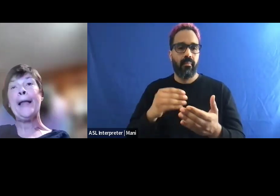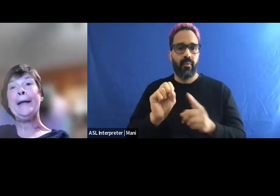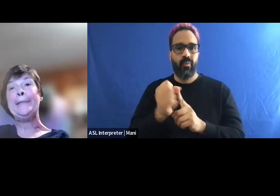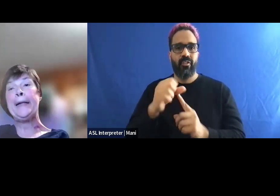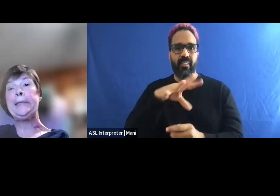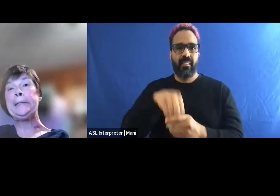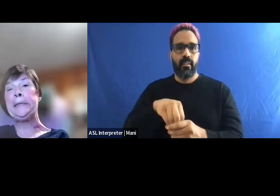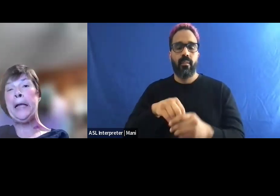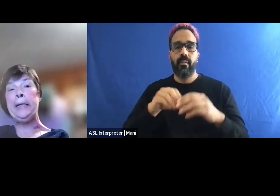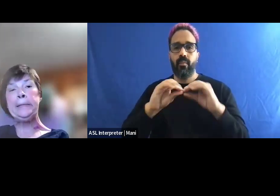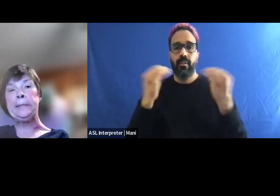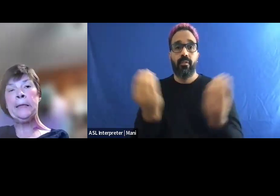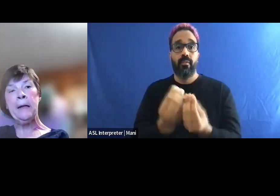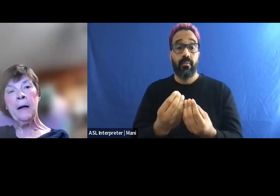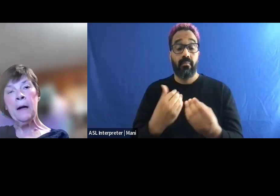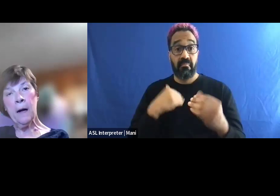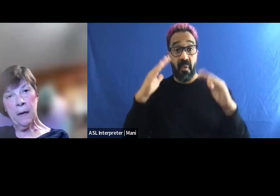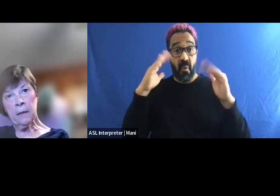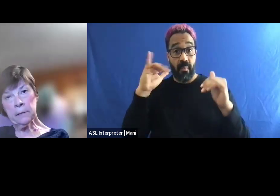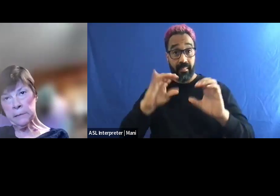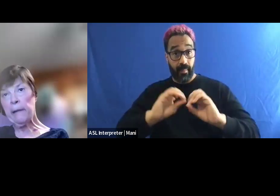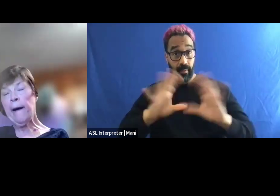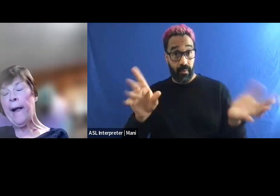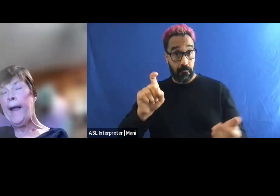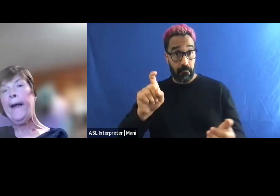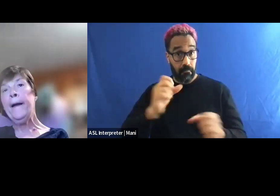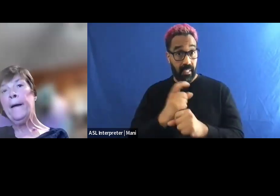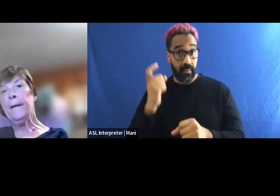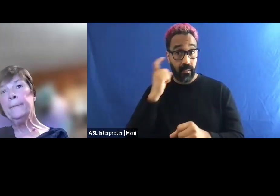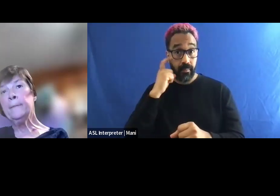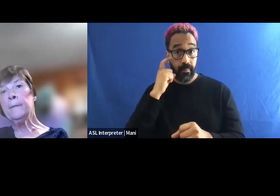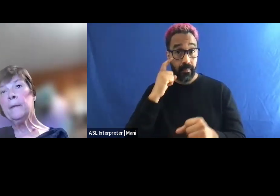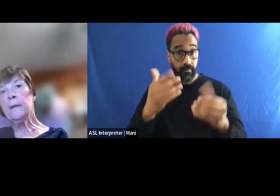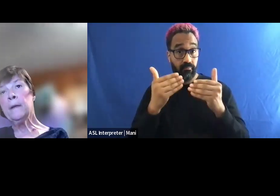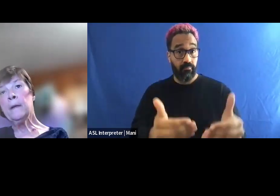hope that makes sense. Go ahead.